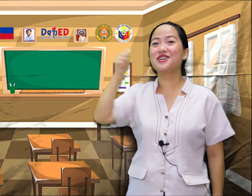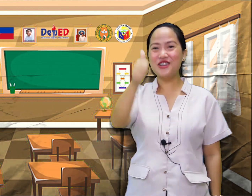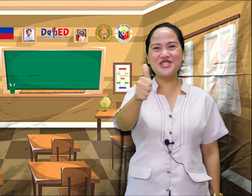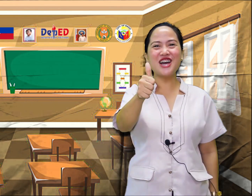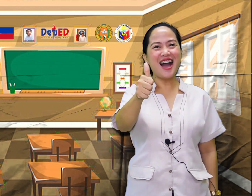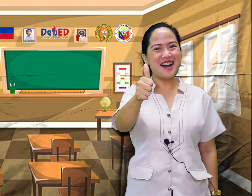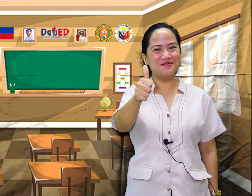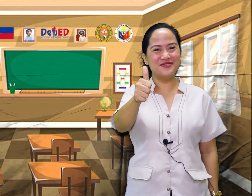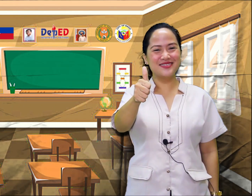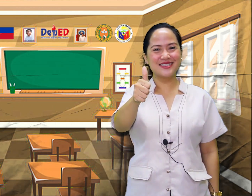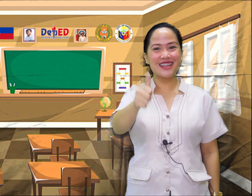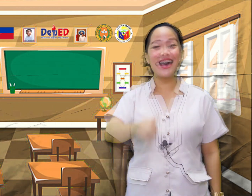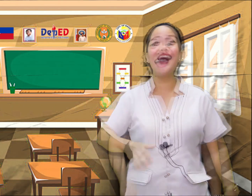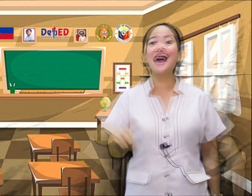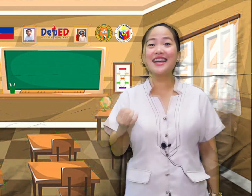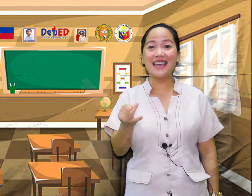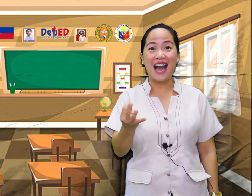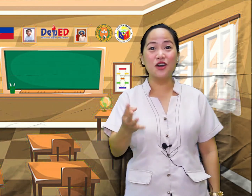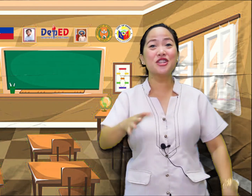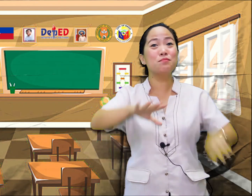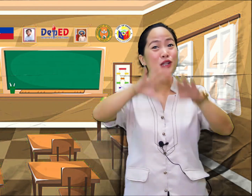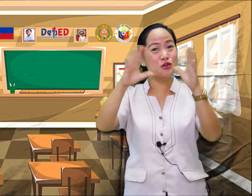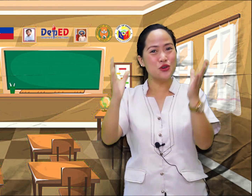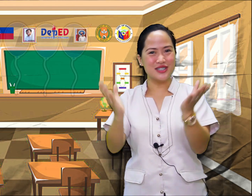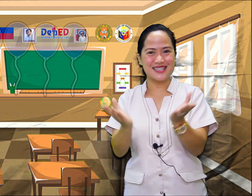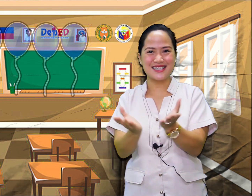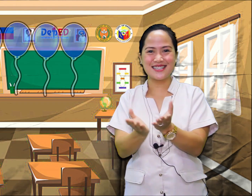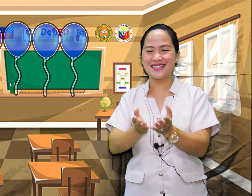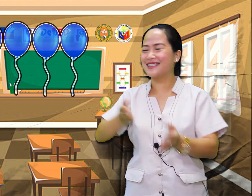Good job! Count the balloons.